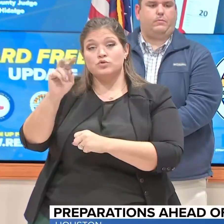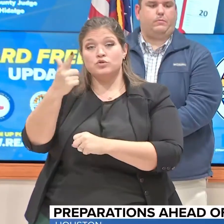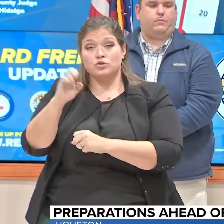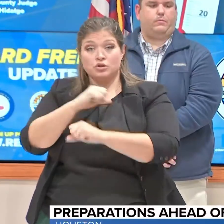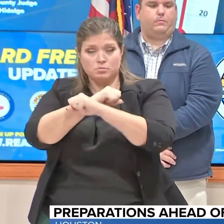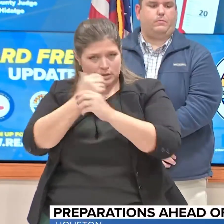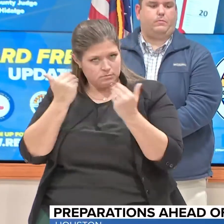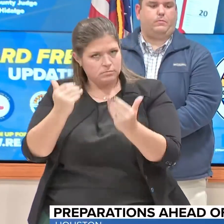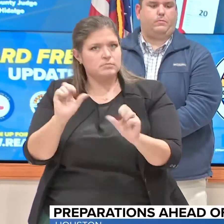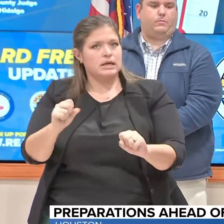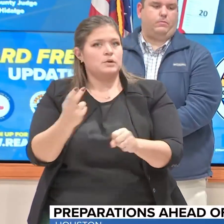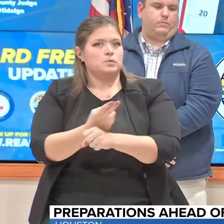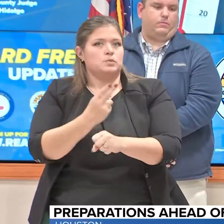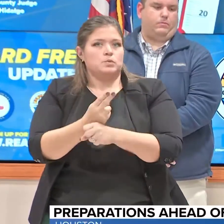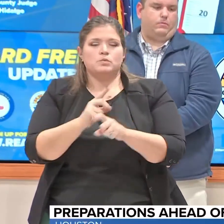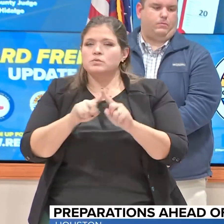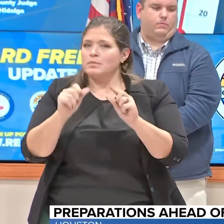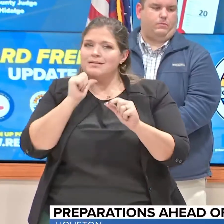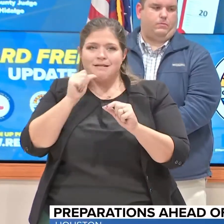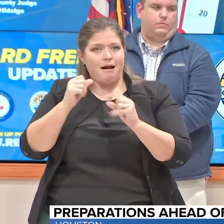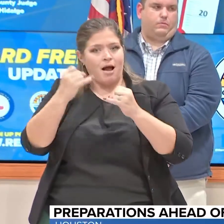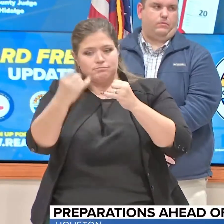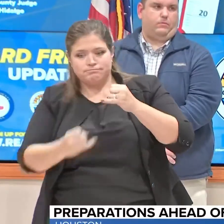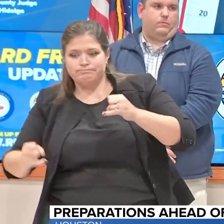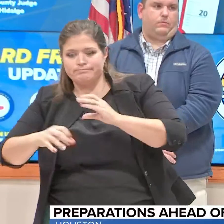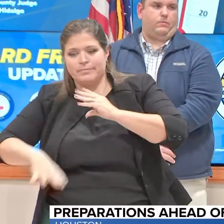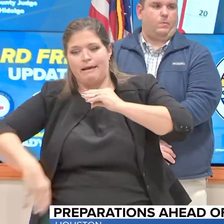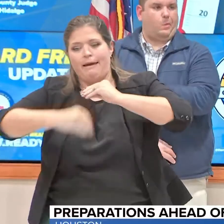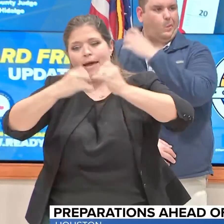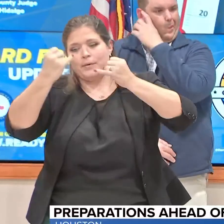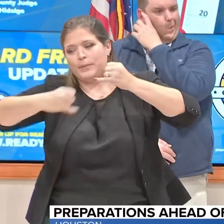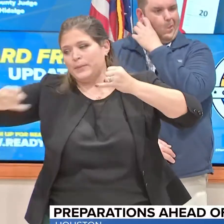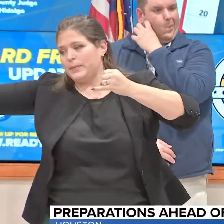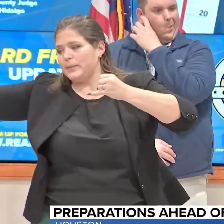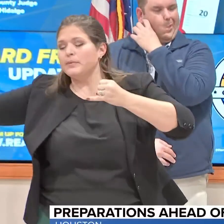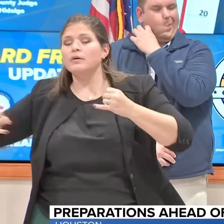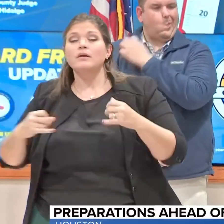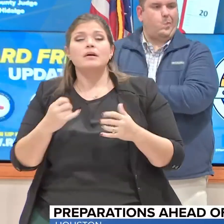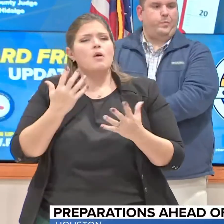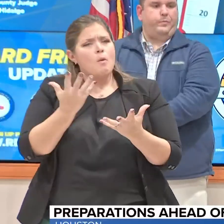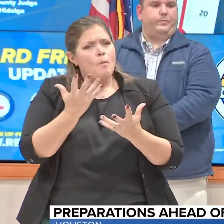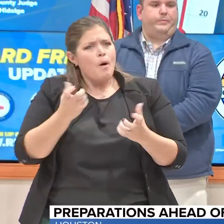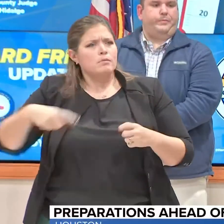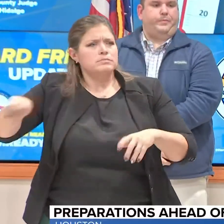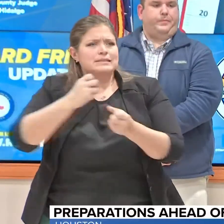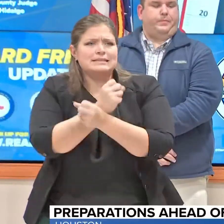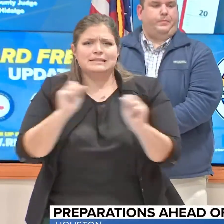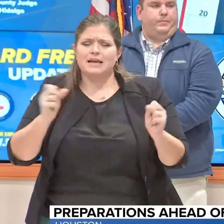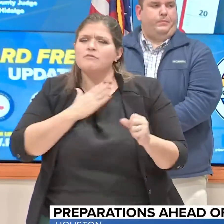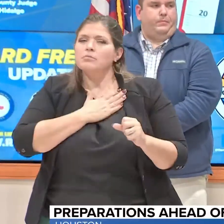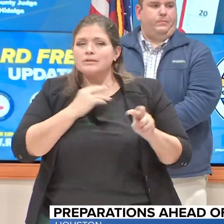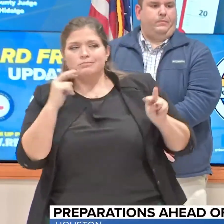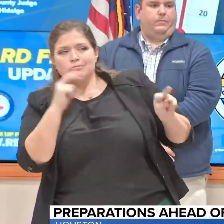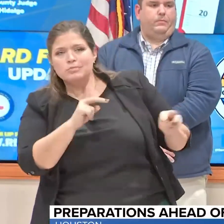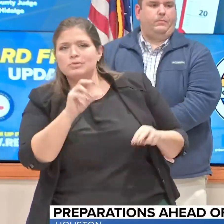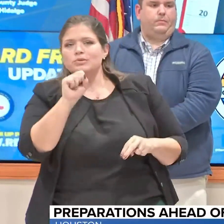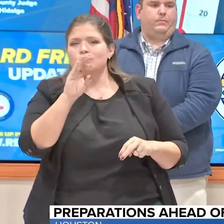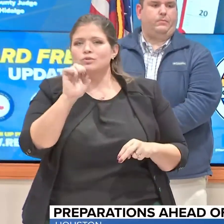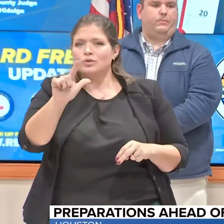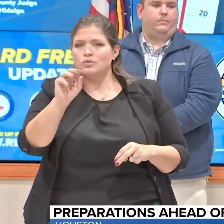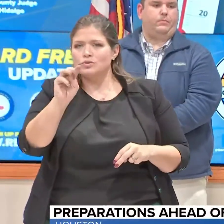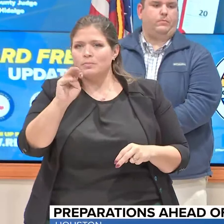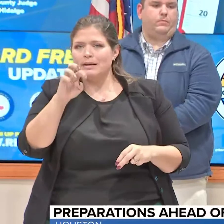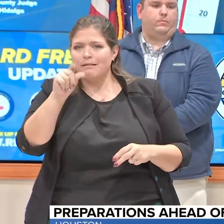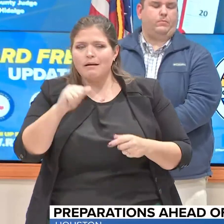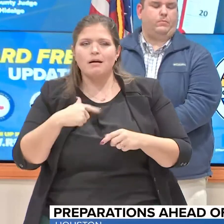stay safe. If you have questions, obviously they've given the information. We are here. Please follow us on social media. We're working with Reddy Harris